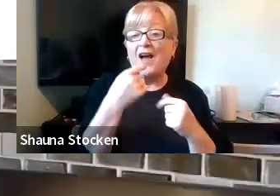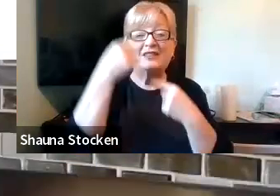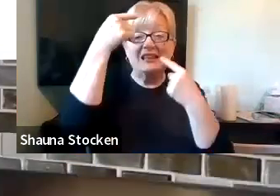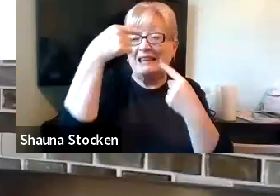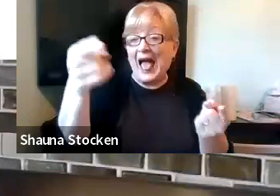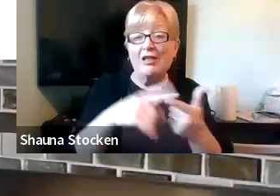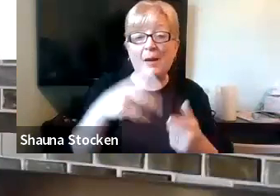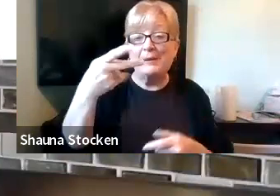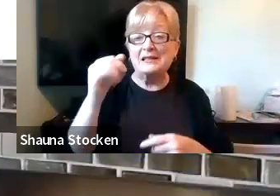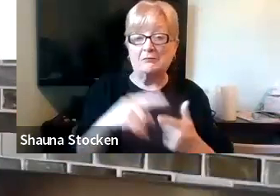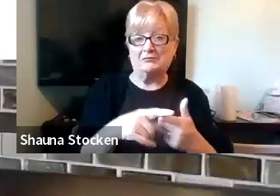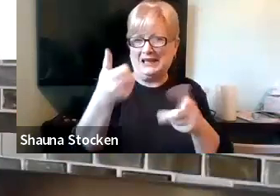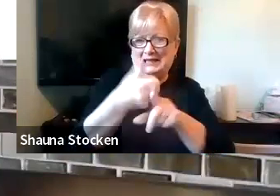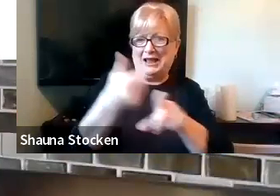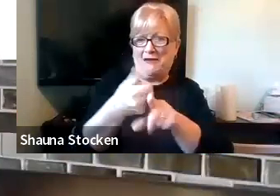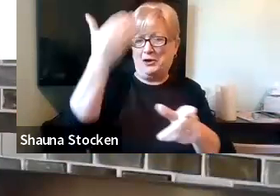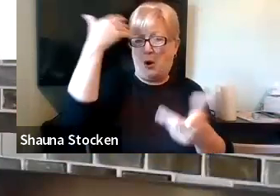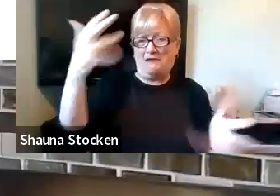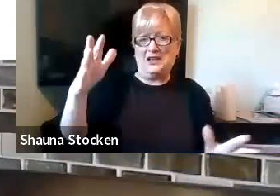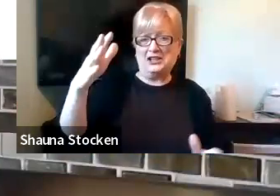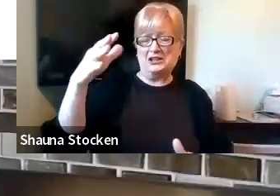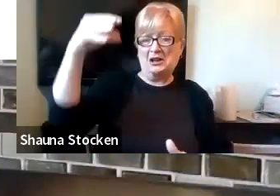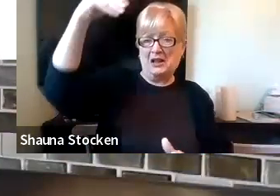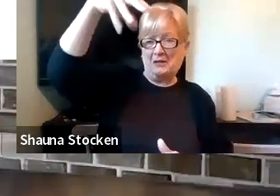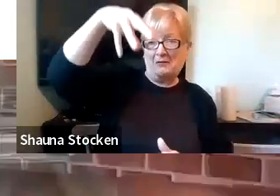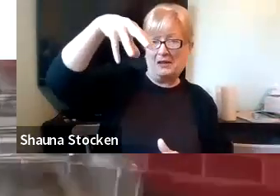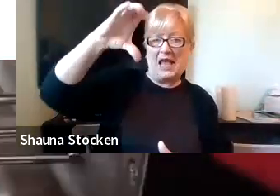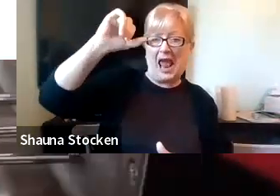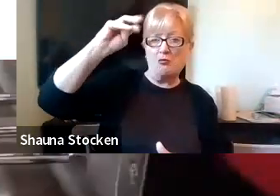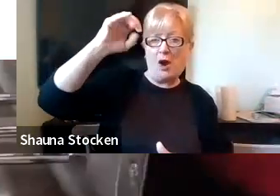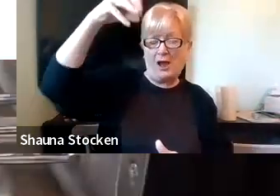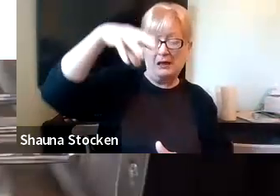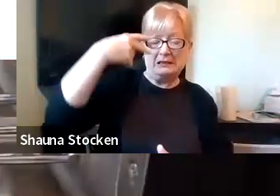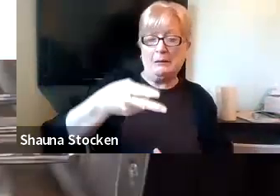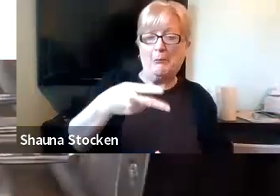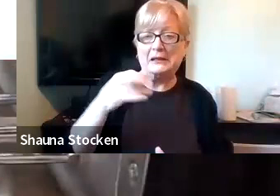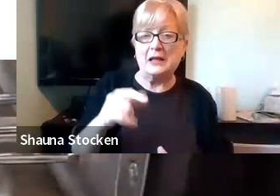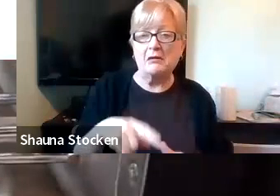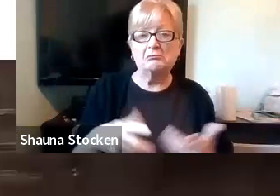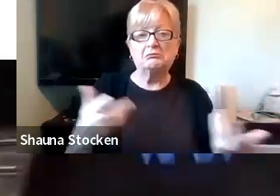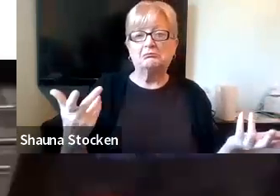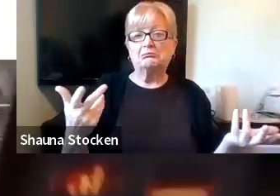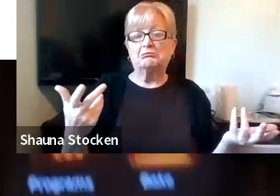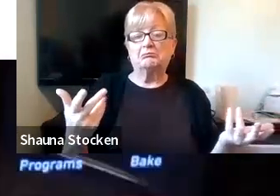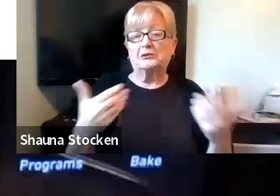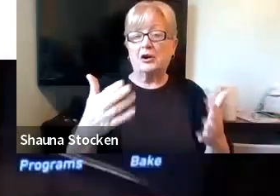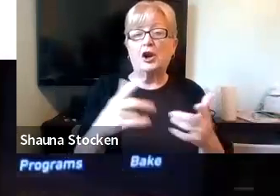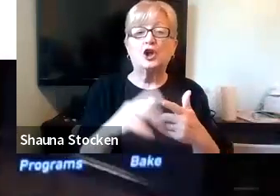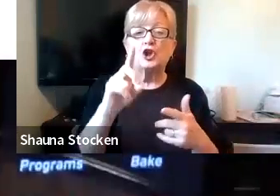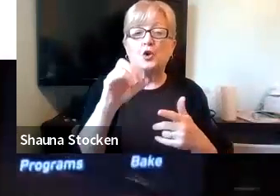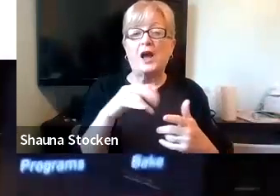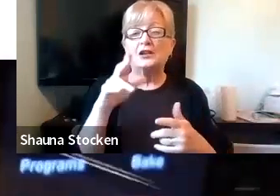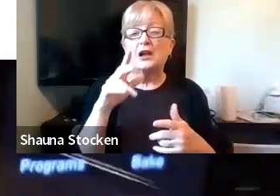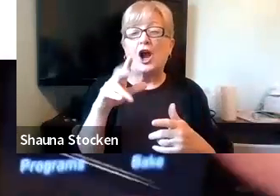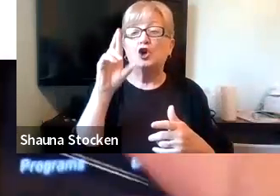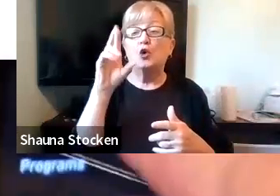detects it's pizza. Or you put something like a piece of bread in there, it automatically will ask you on the front, do you want to toast this? Pizza, are you reheating